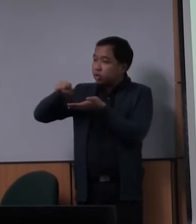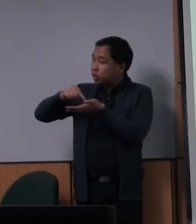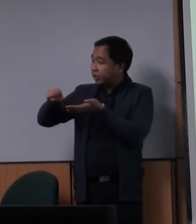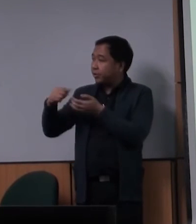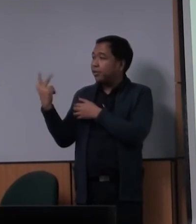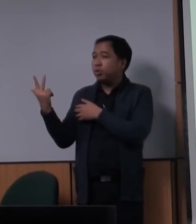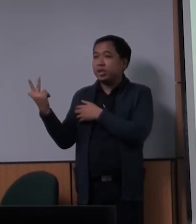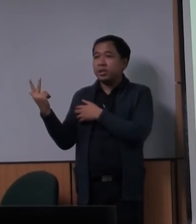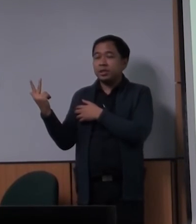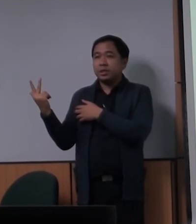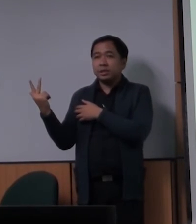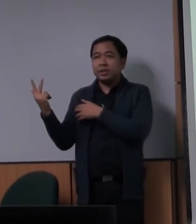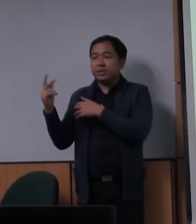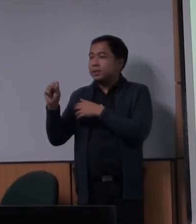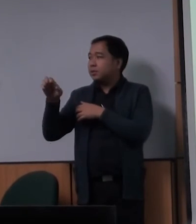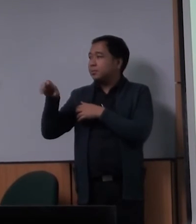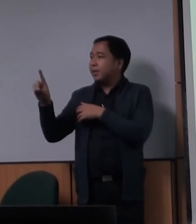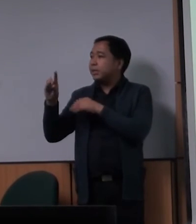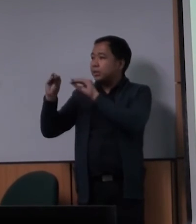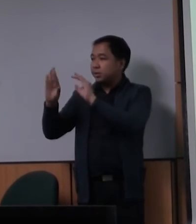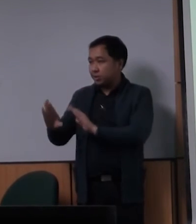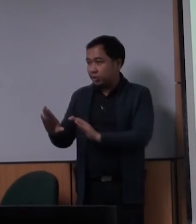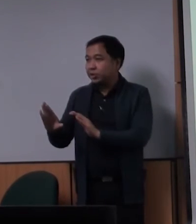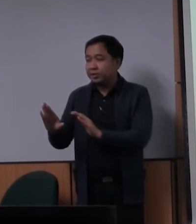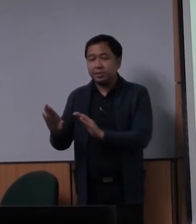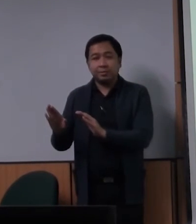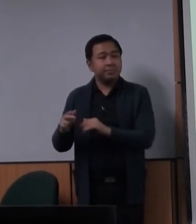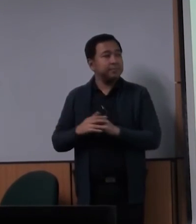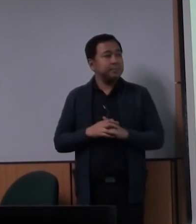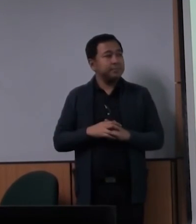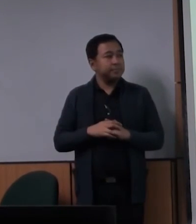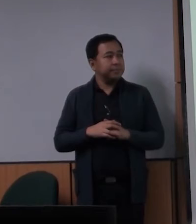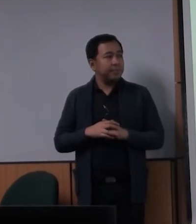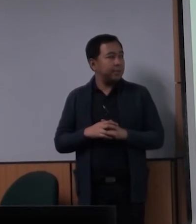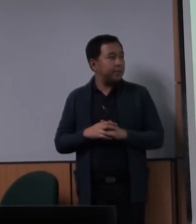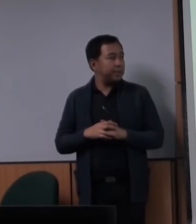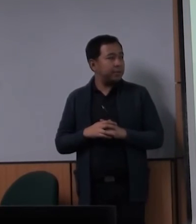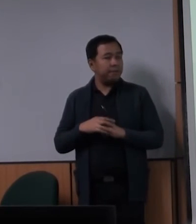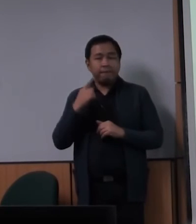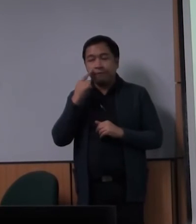3 SPED teachers, each for the deaf